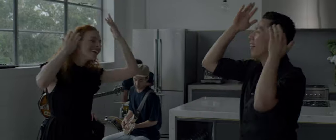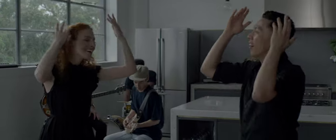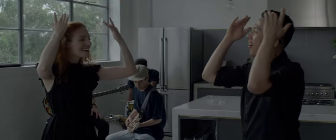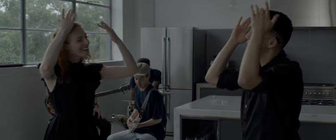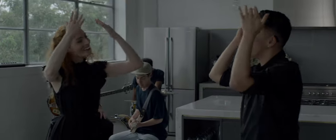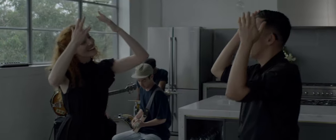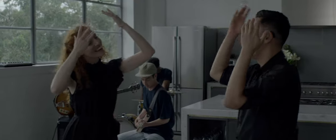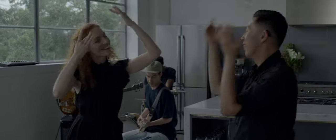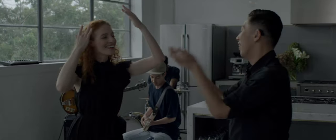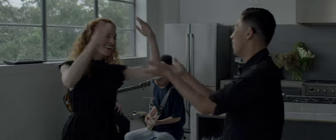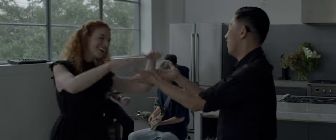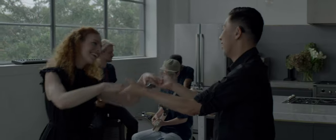day, you're on my